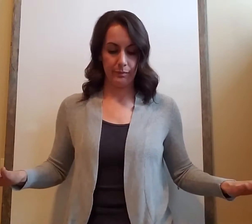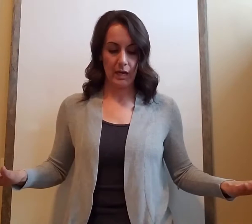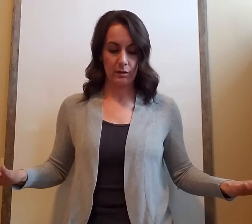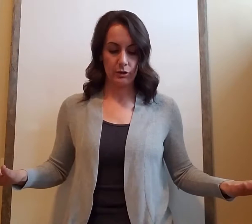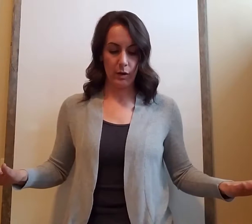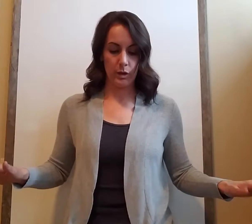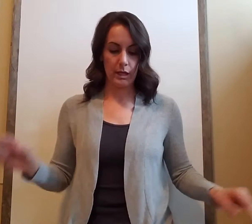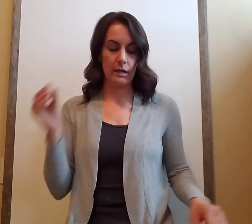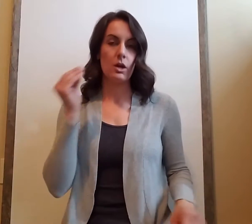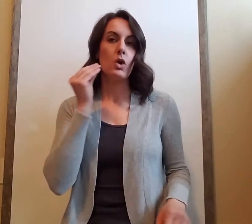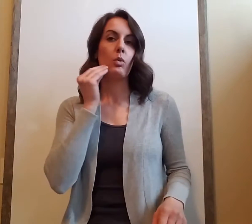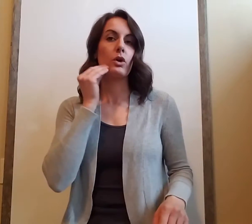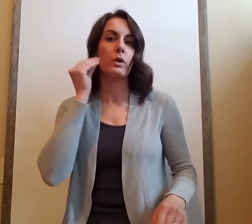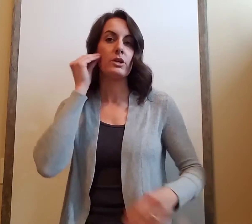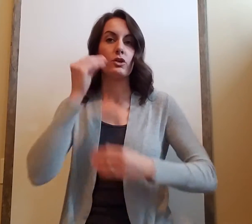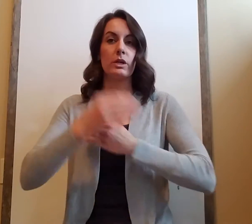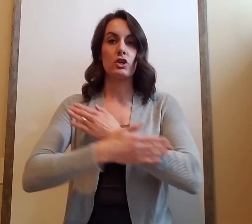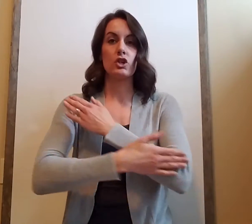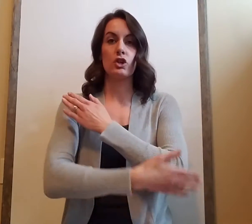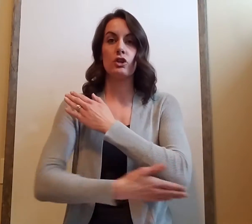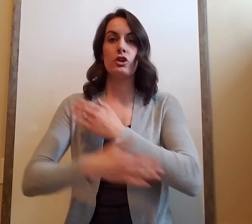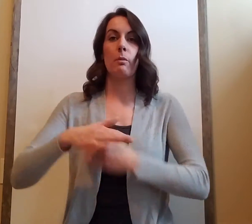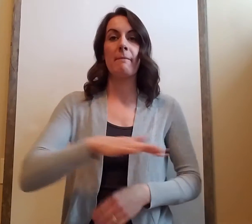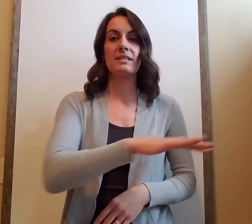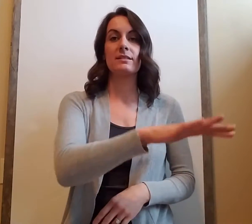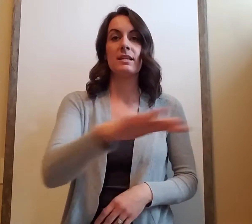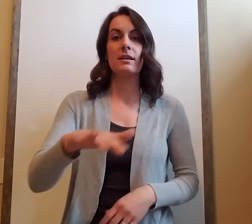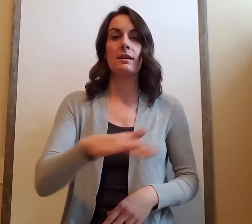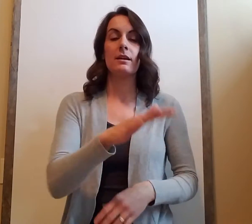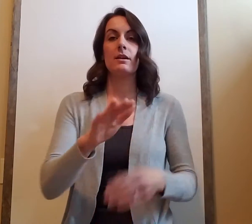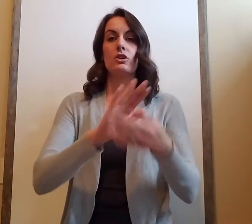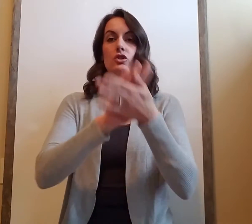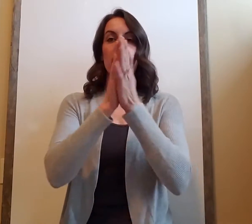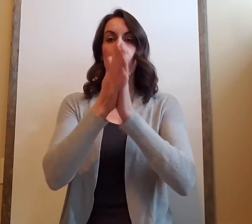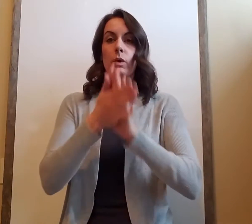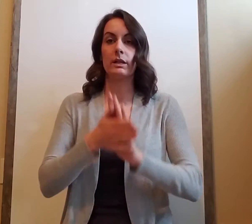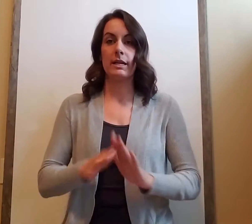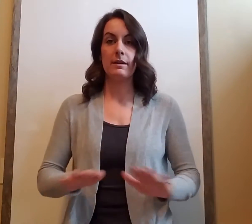And I'll do that one again. We're going to ensure domestic tranquility.